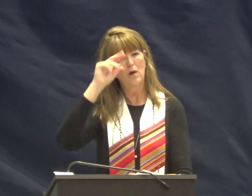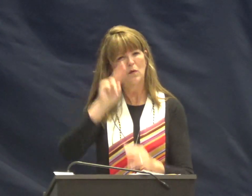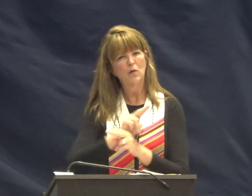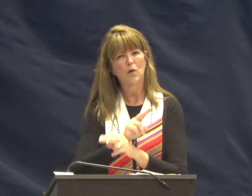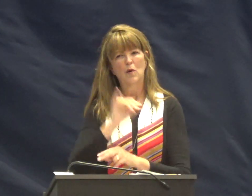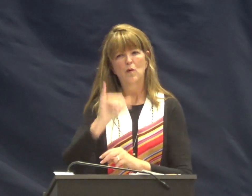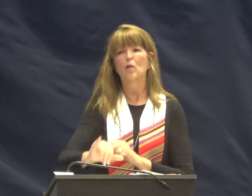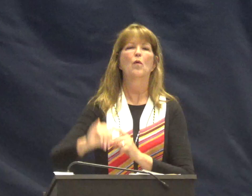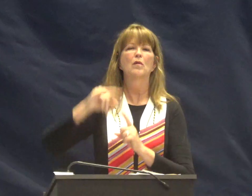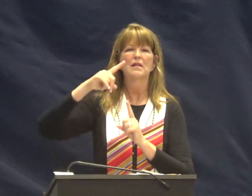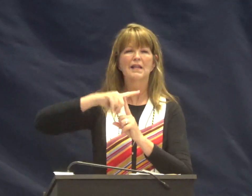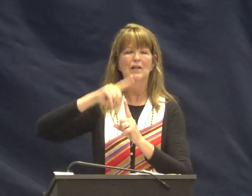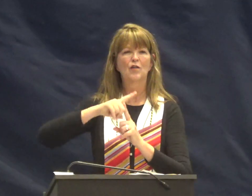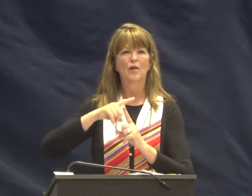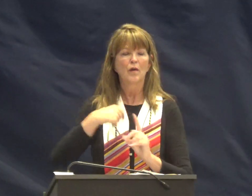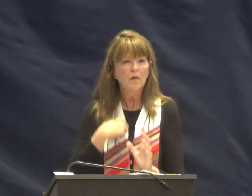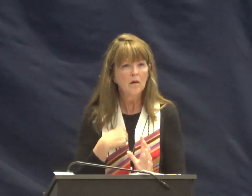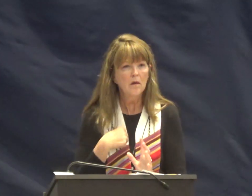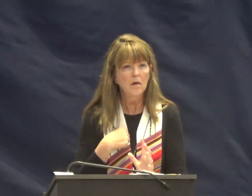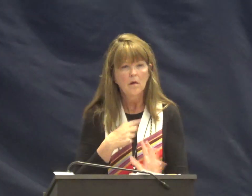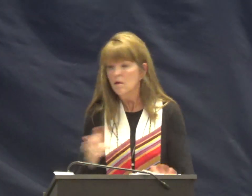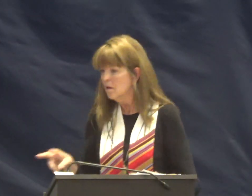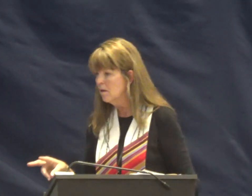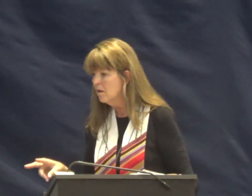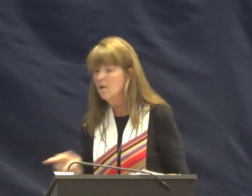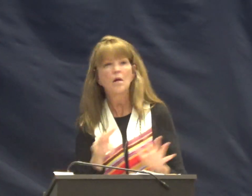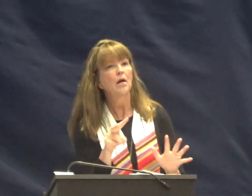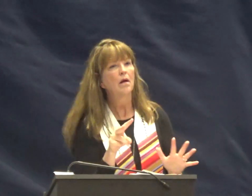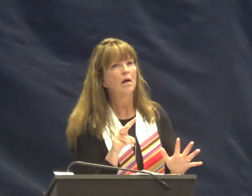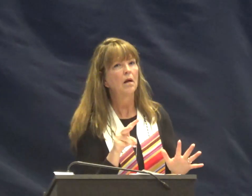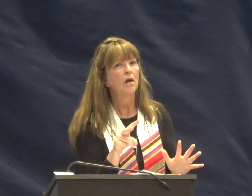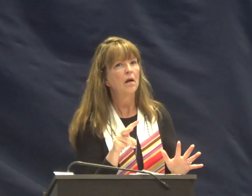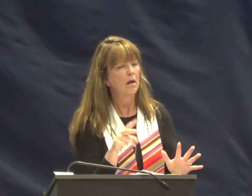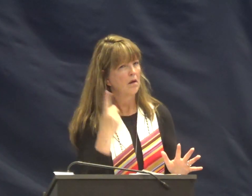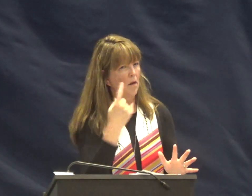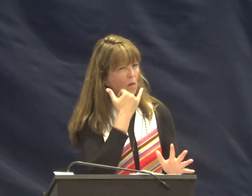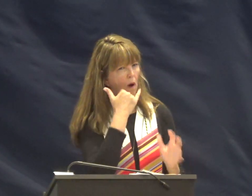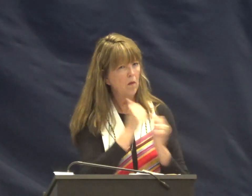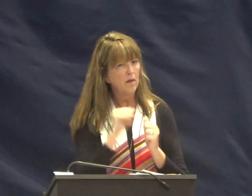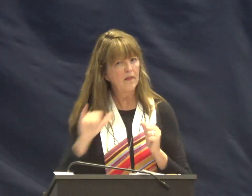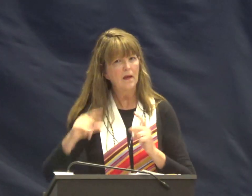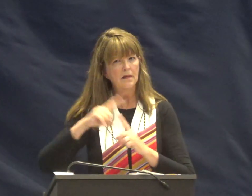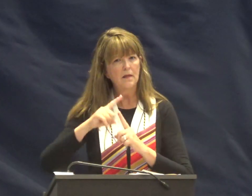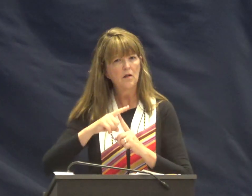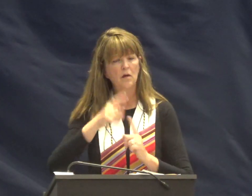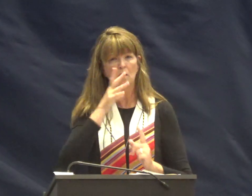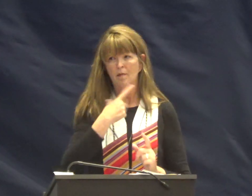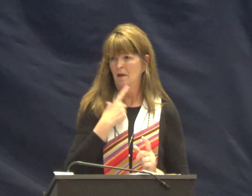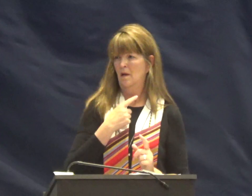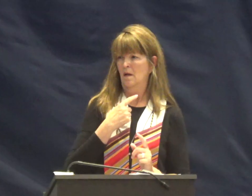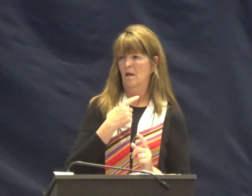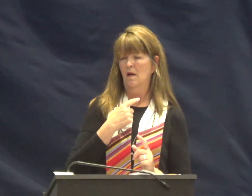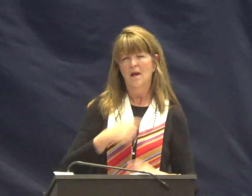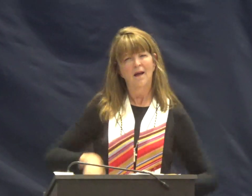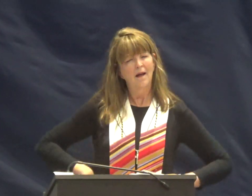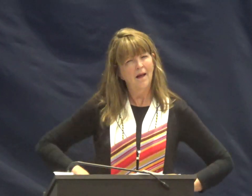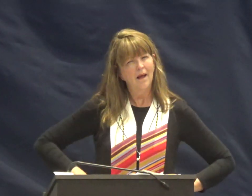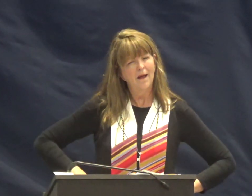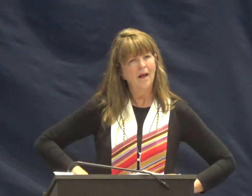two boys wear those t-shirts. And I looked at them, and I looked at her, and I said, what's the matter with the t-shirts? And she